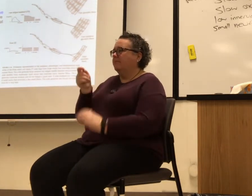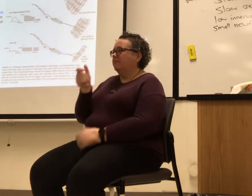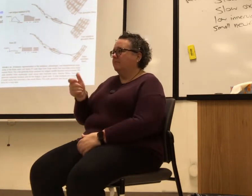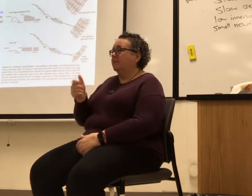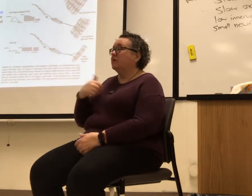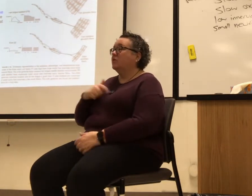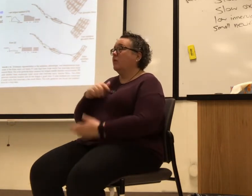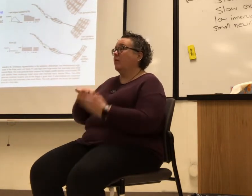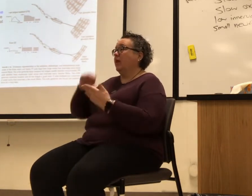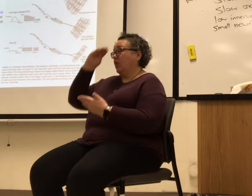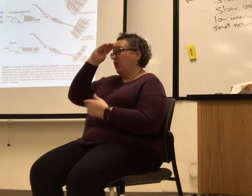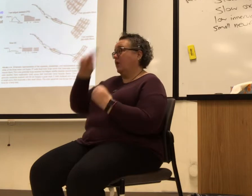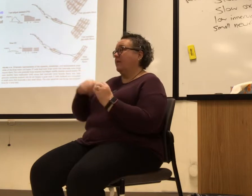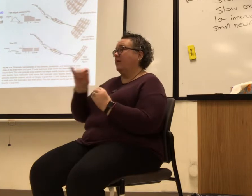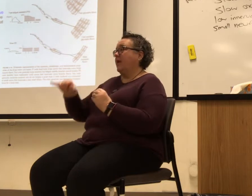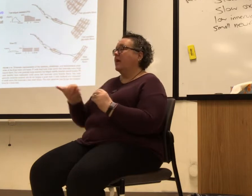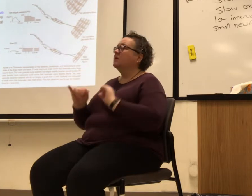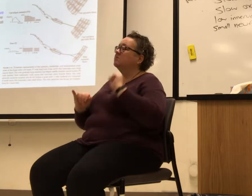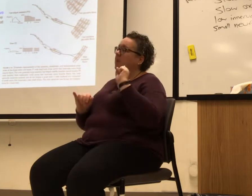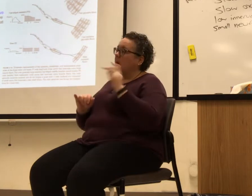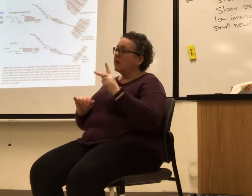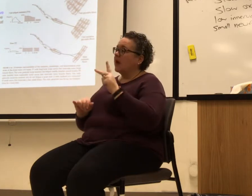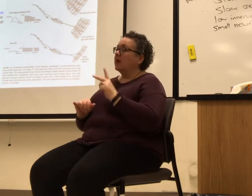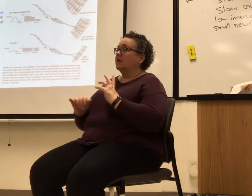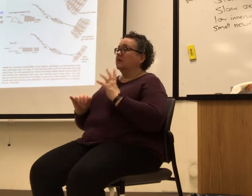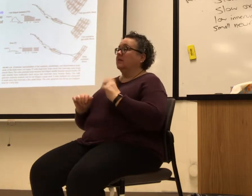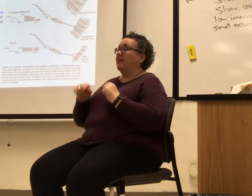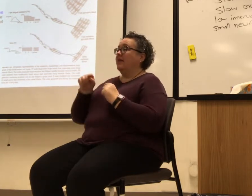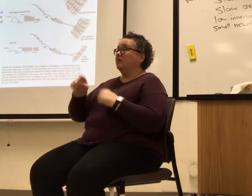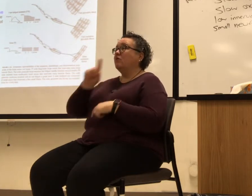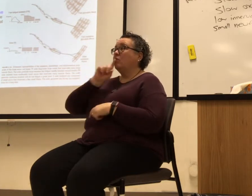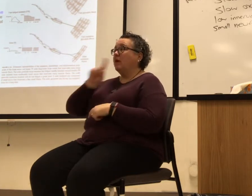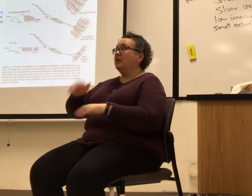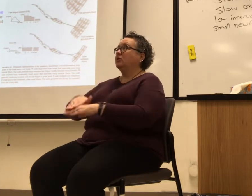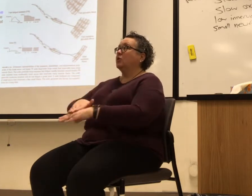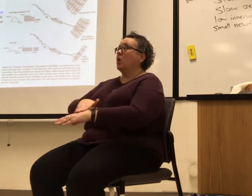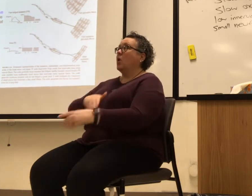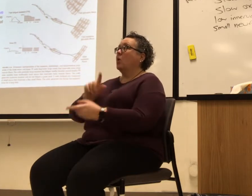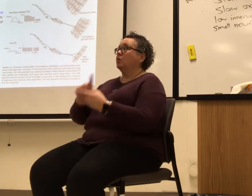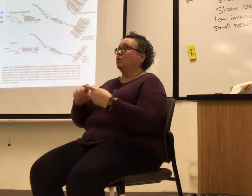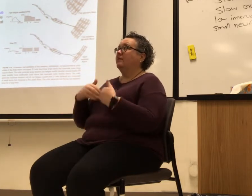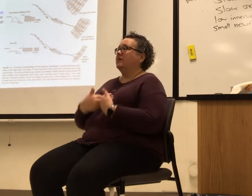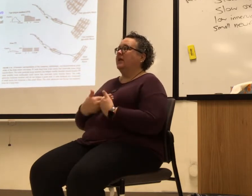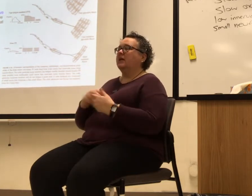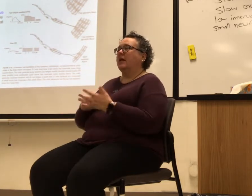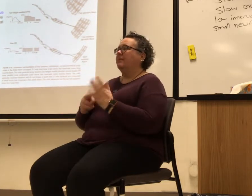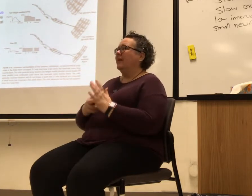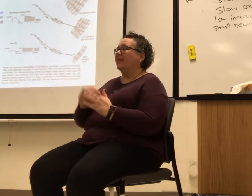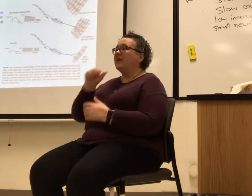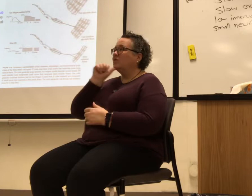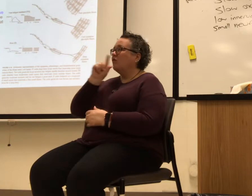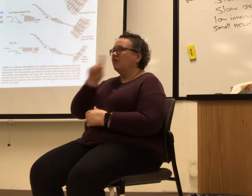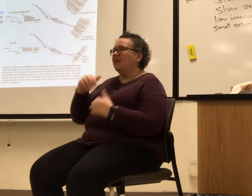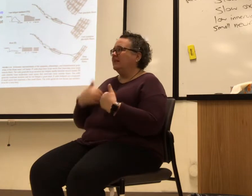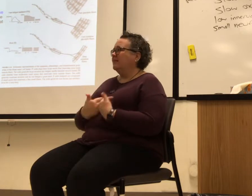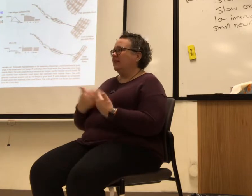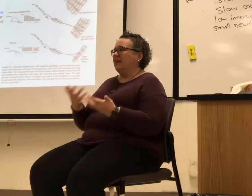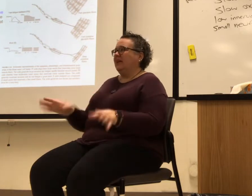So what we learned about this is, oh, okay, these are slow to fatigue. They don't fatigue, basically,